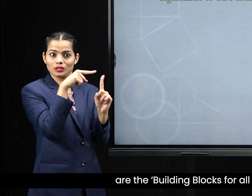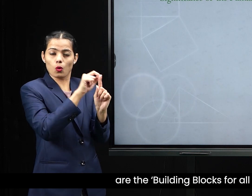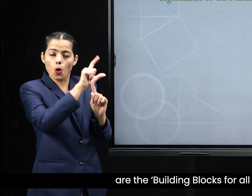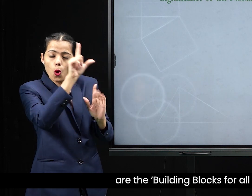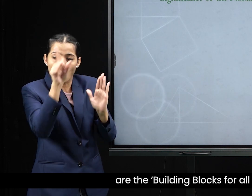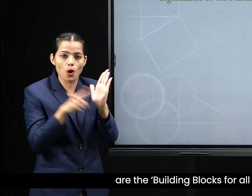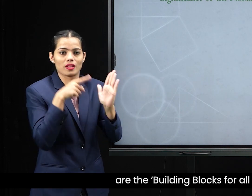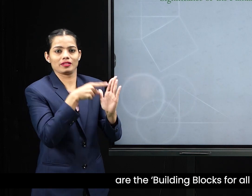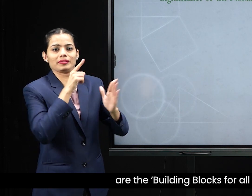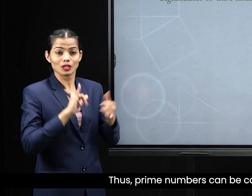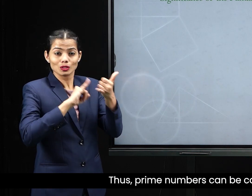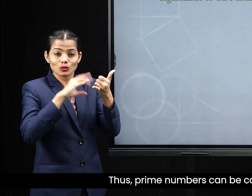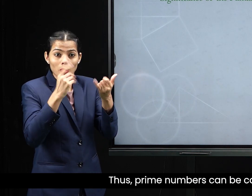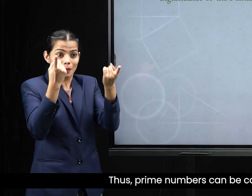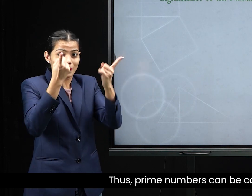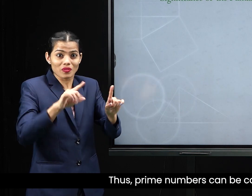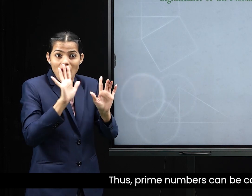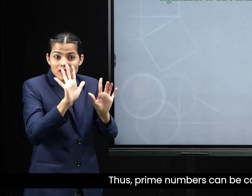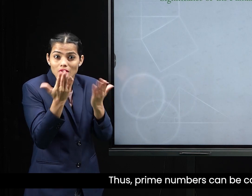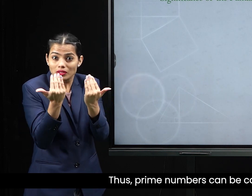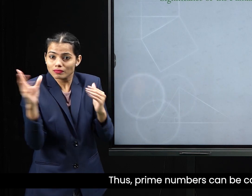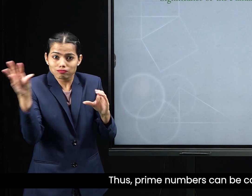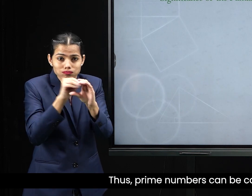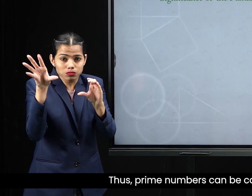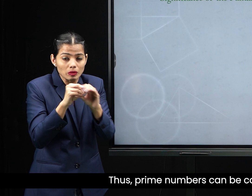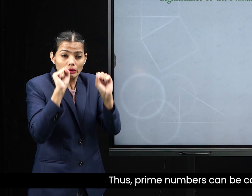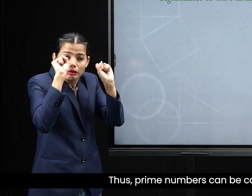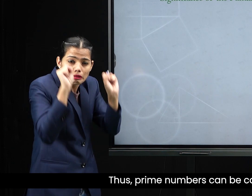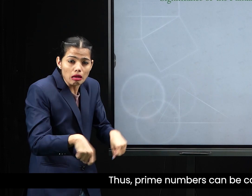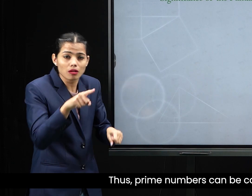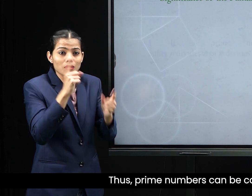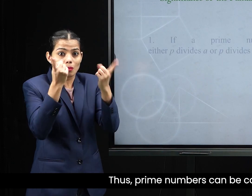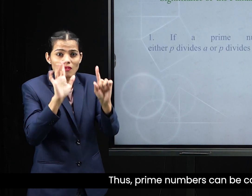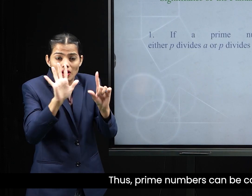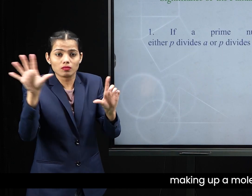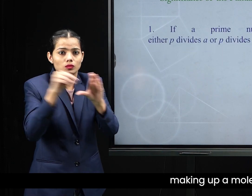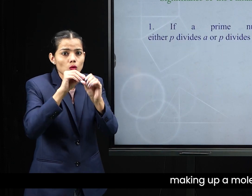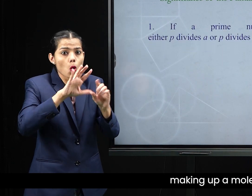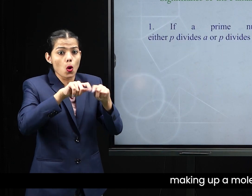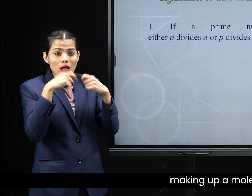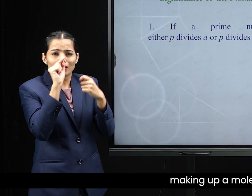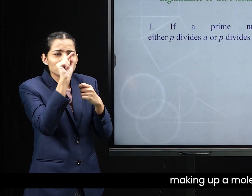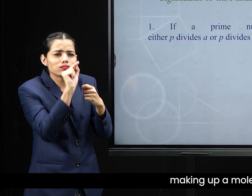integers. Thus, prime numbers can be compared to atoms making up a